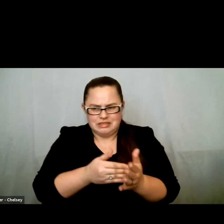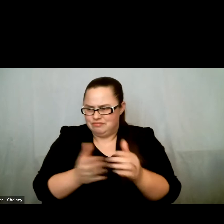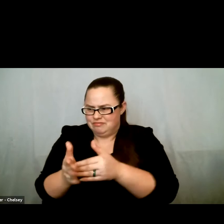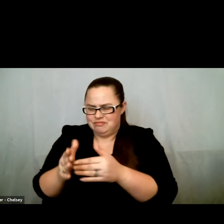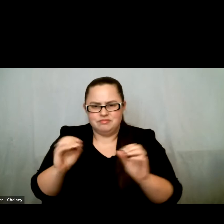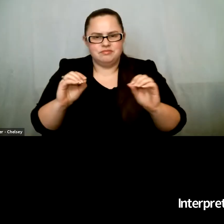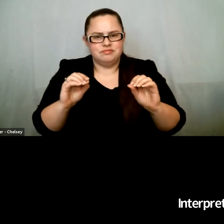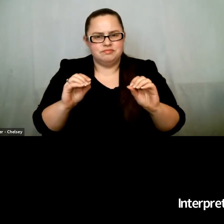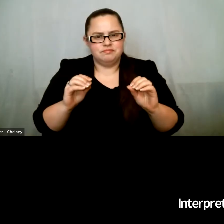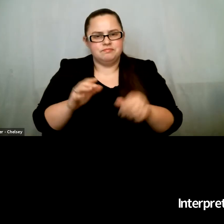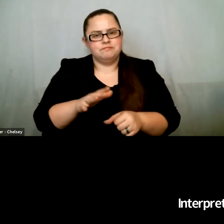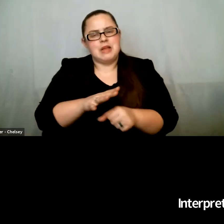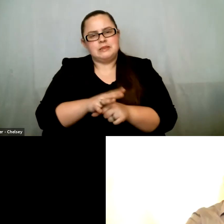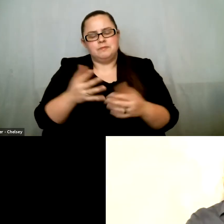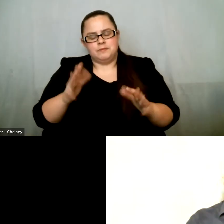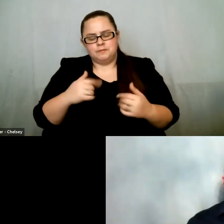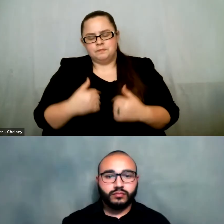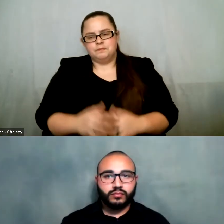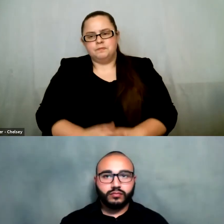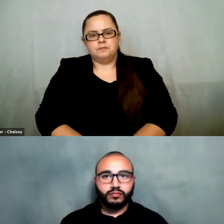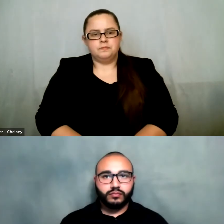That's enough for now.